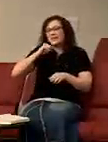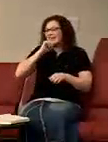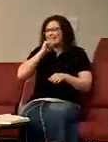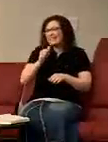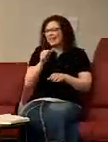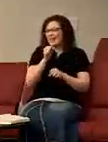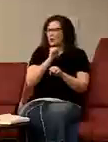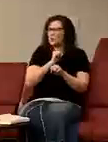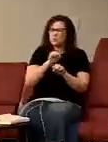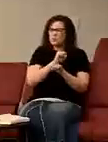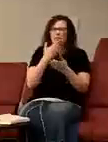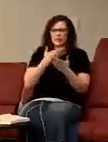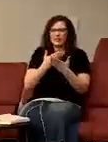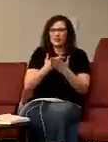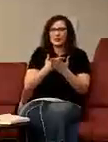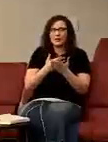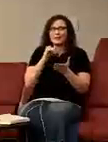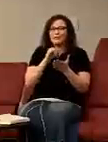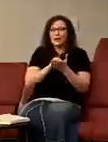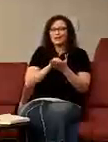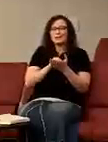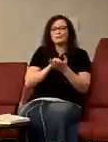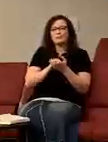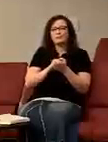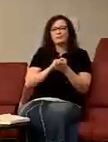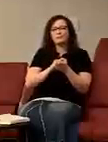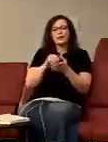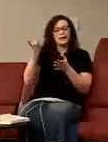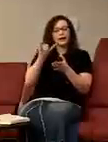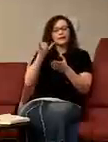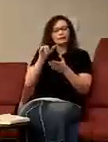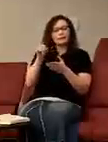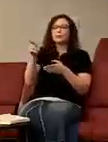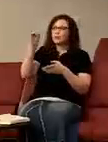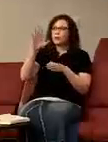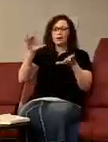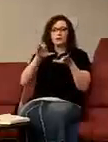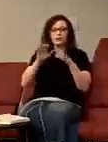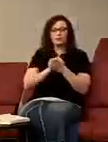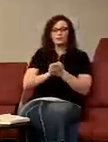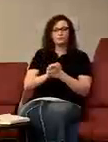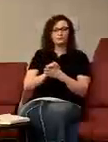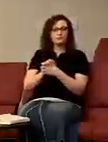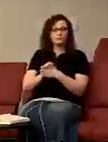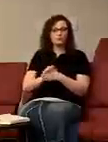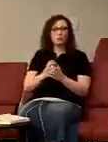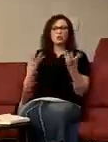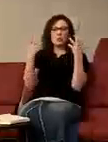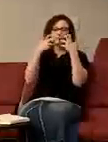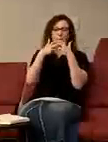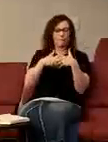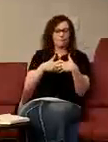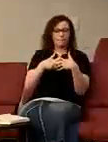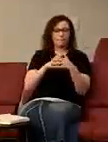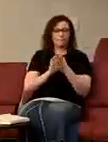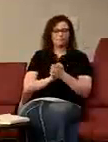can't even get it zipped up. Well, that's kind of what God's done with, like, because they say little mutations and stuff. But if anybody's